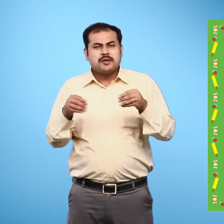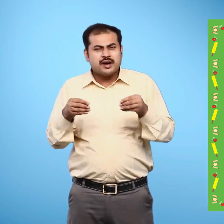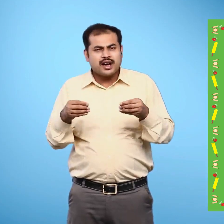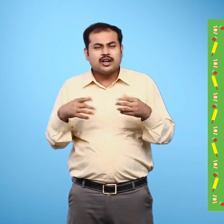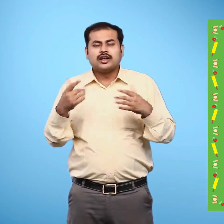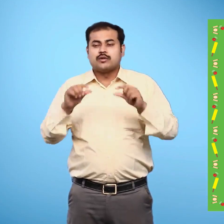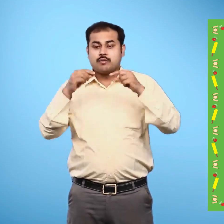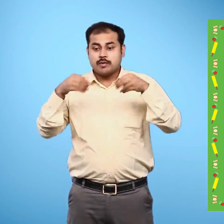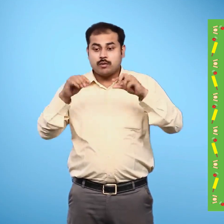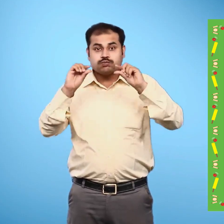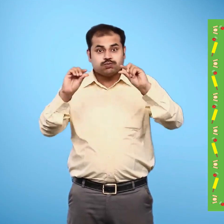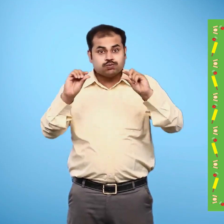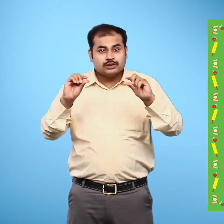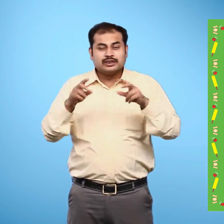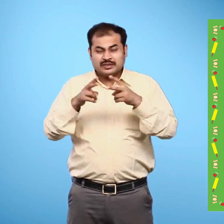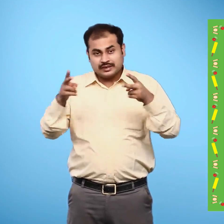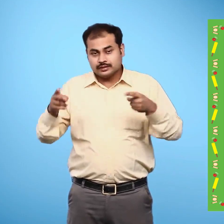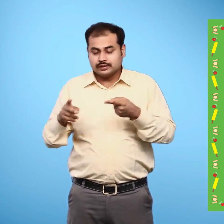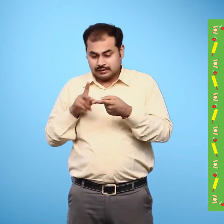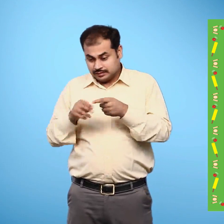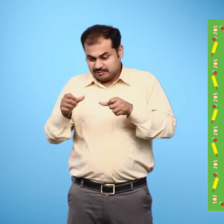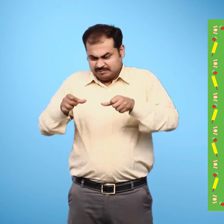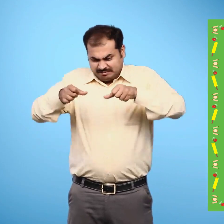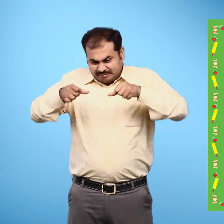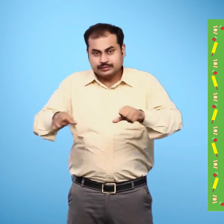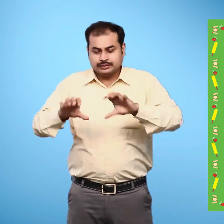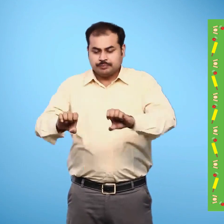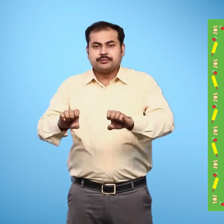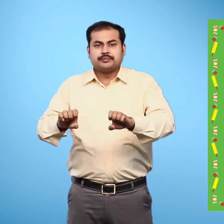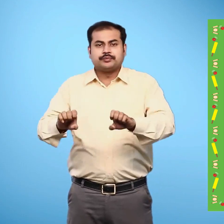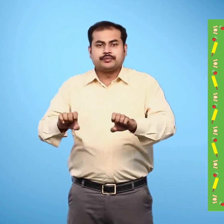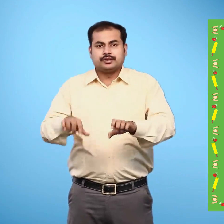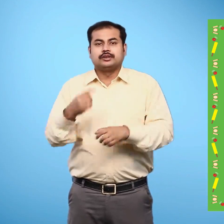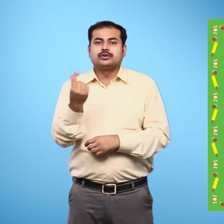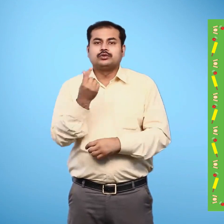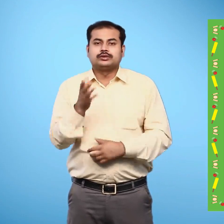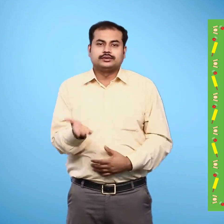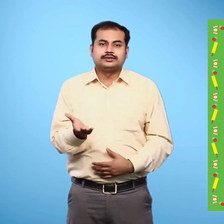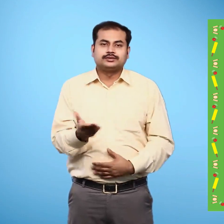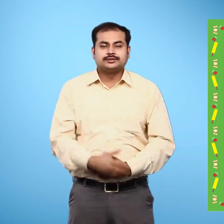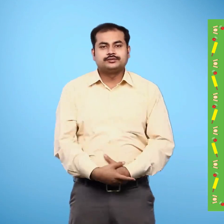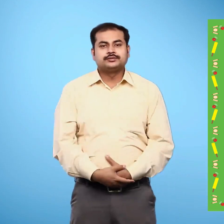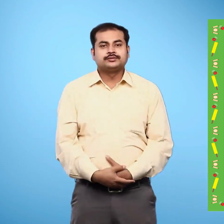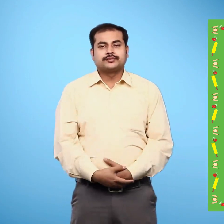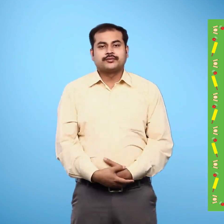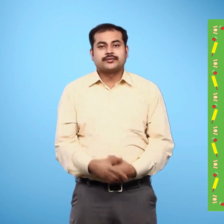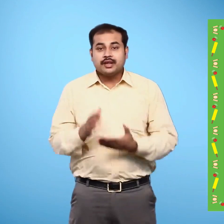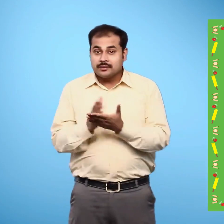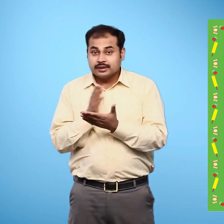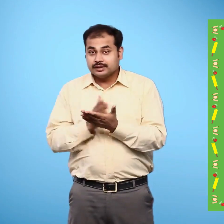paper, cardboard, etc. Page